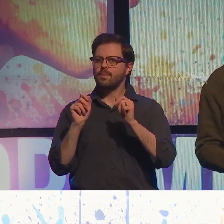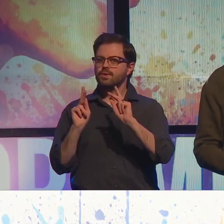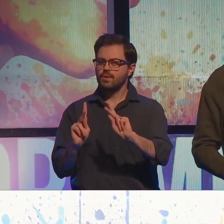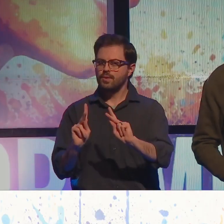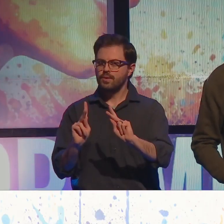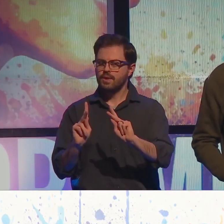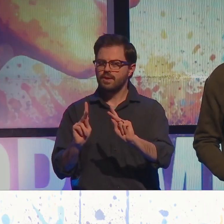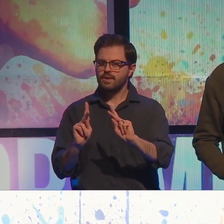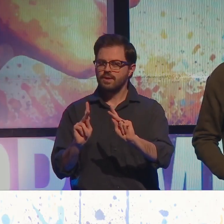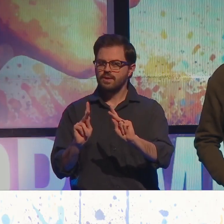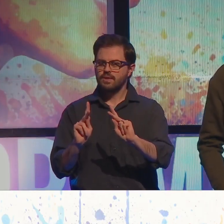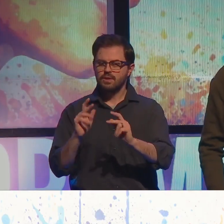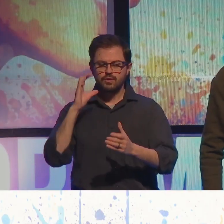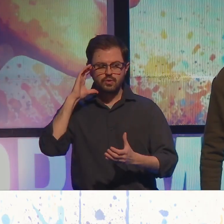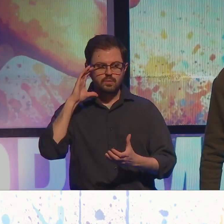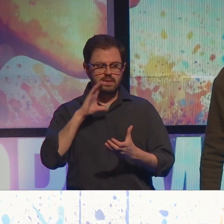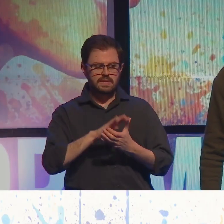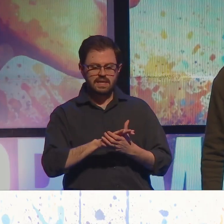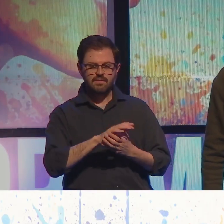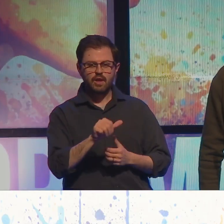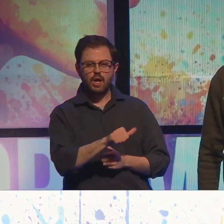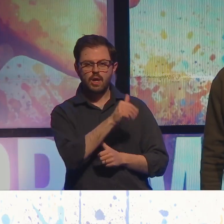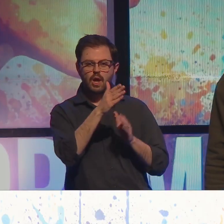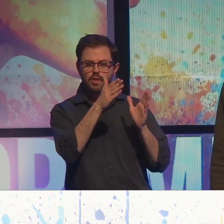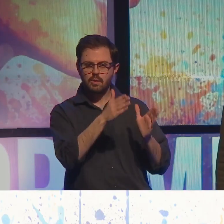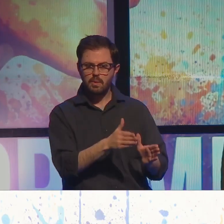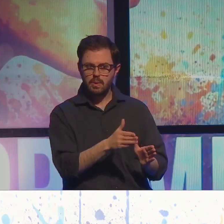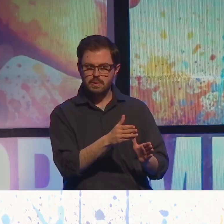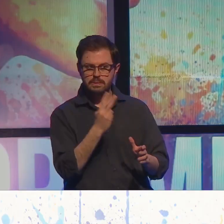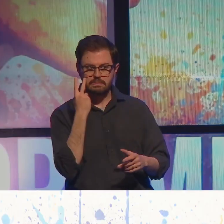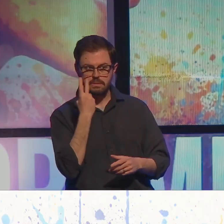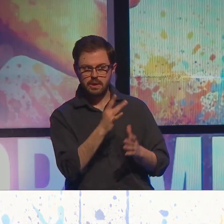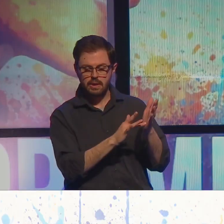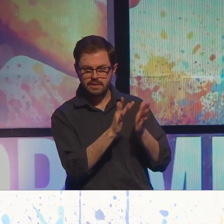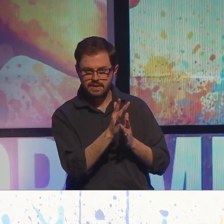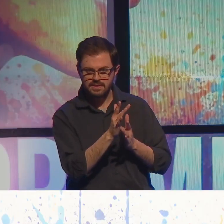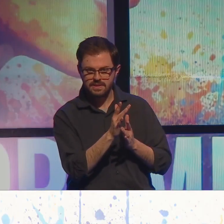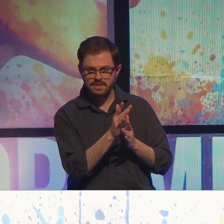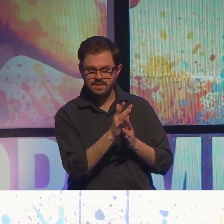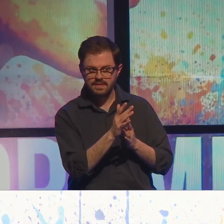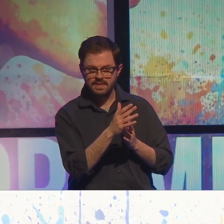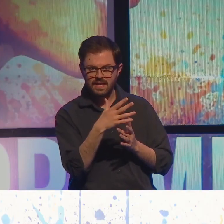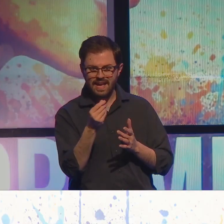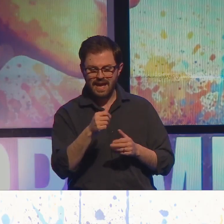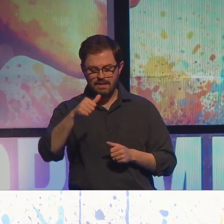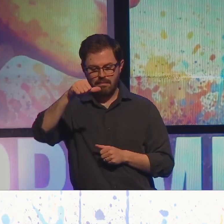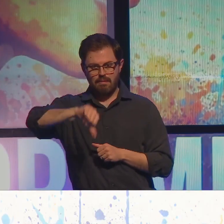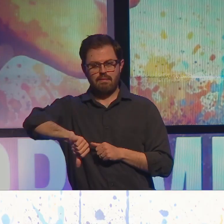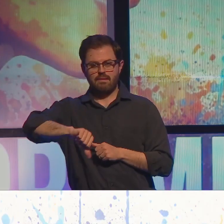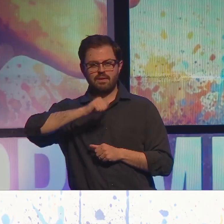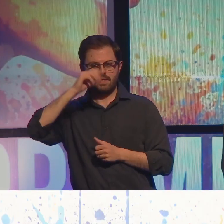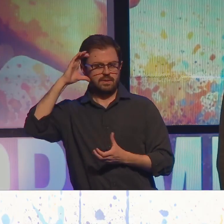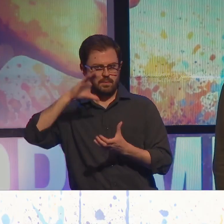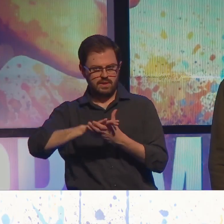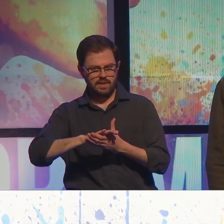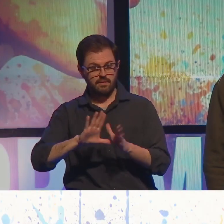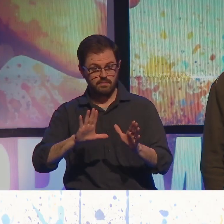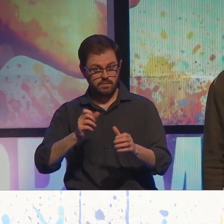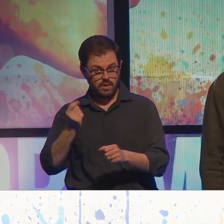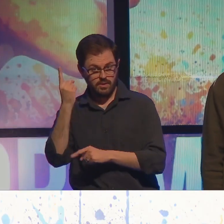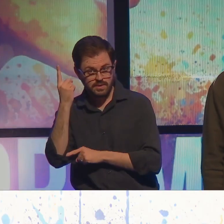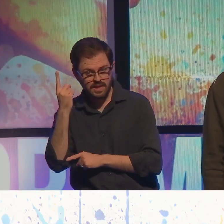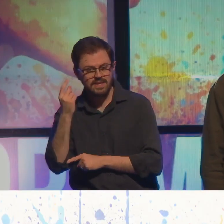else's witness. He rejects it. Are you following me? He doesn't pray